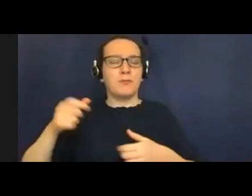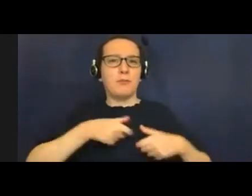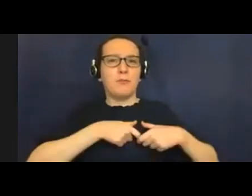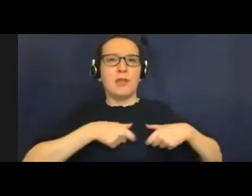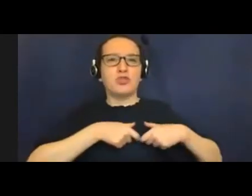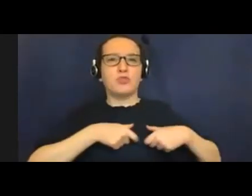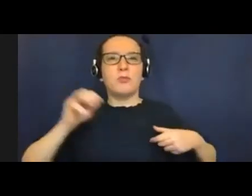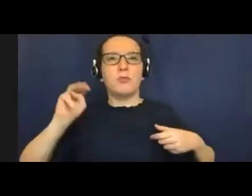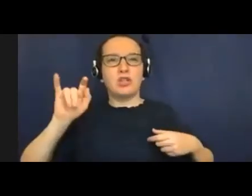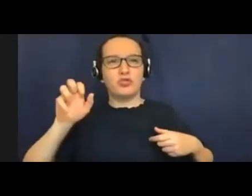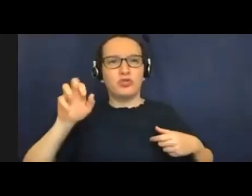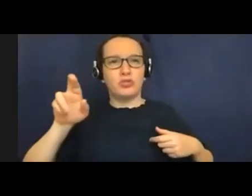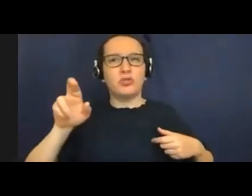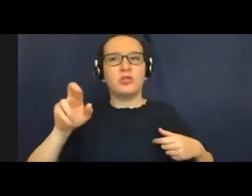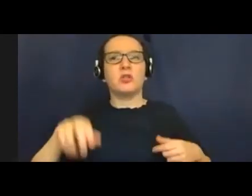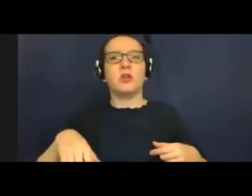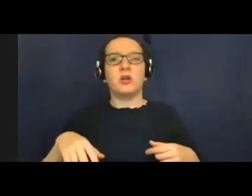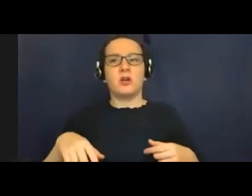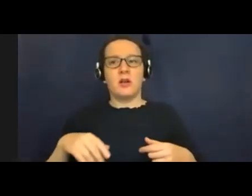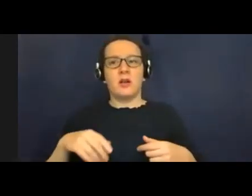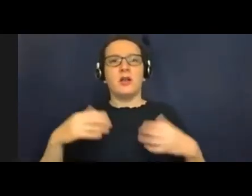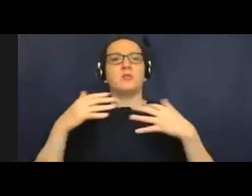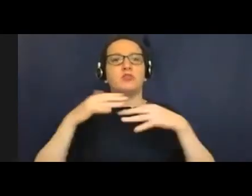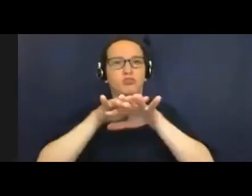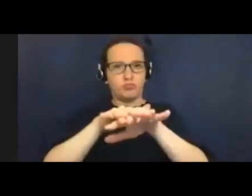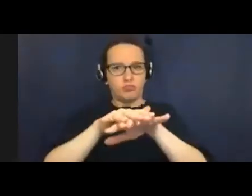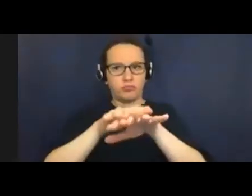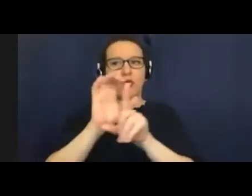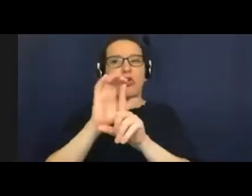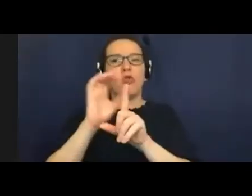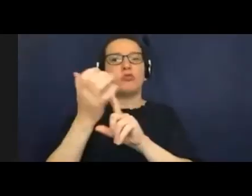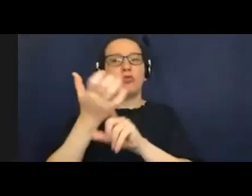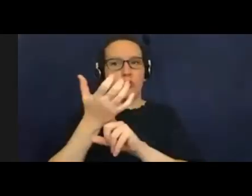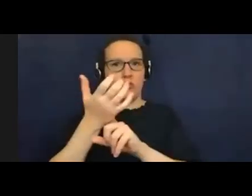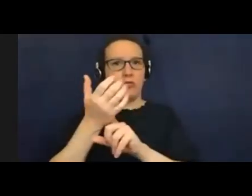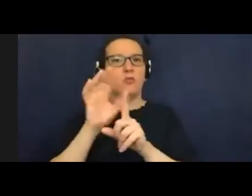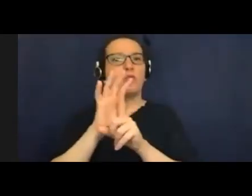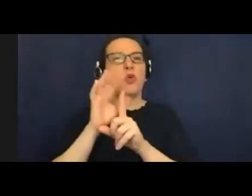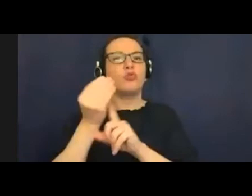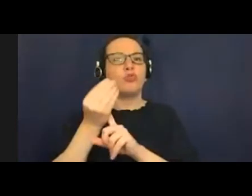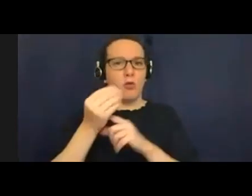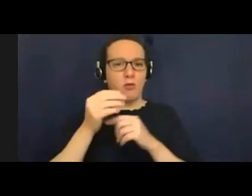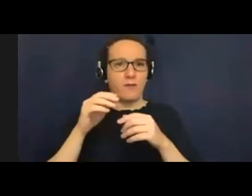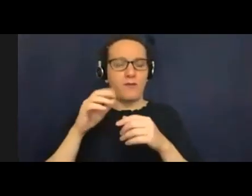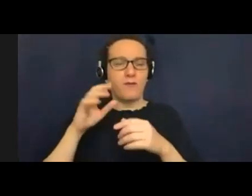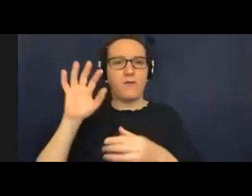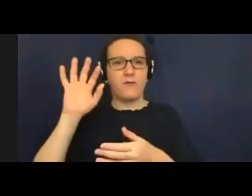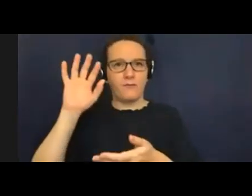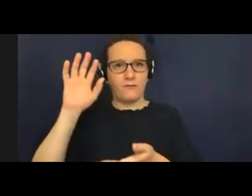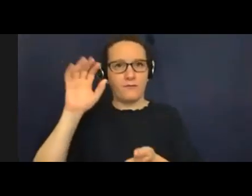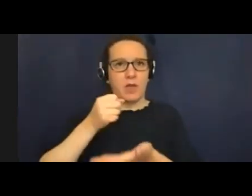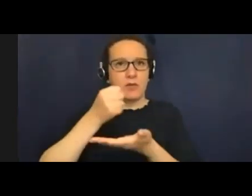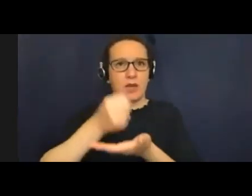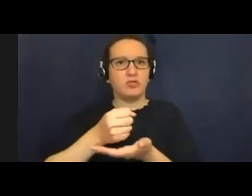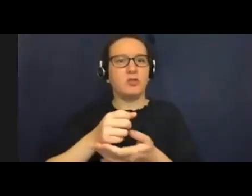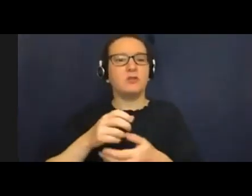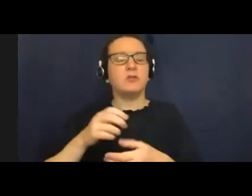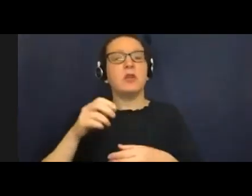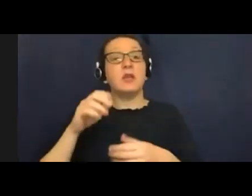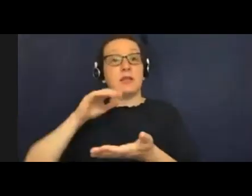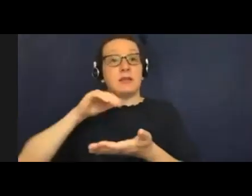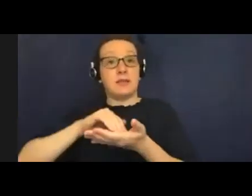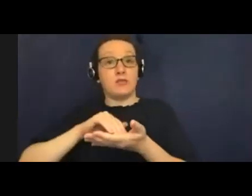Foundation, also Social Policy Committee of Ukrainian Parliament, Central Election Commission.